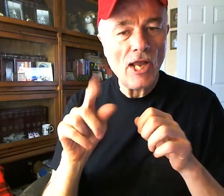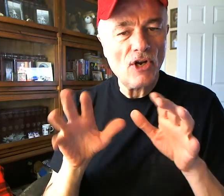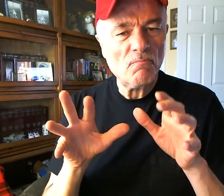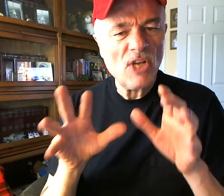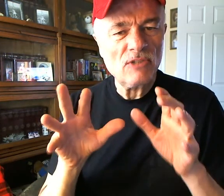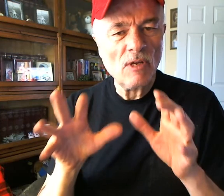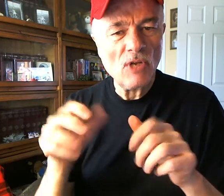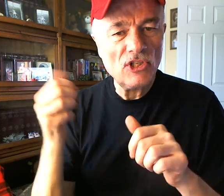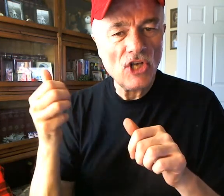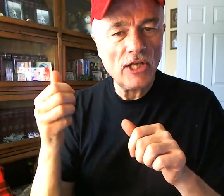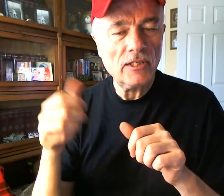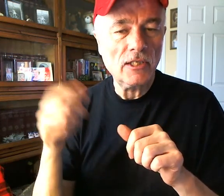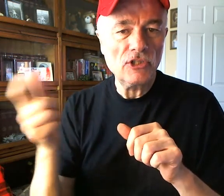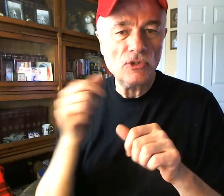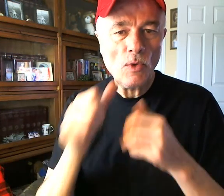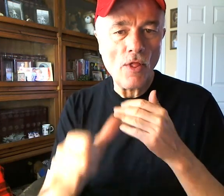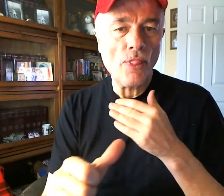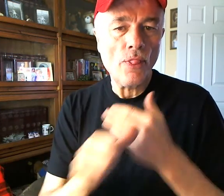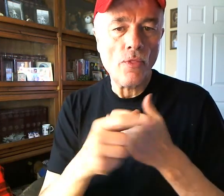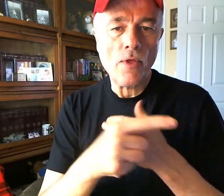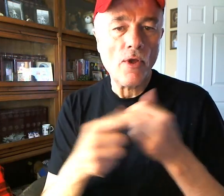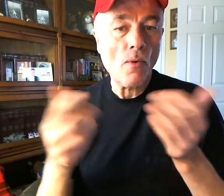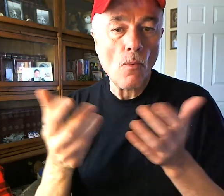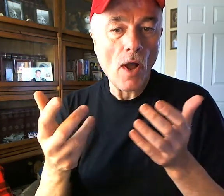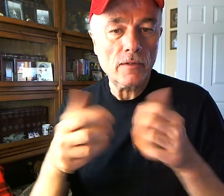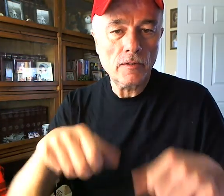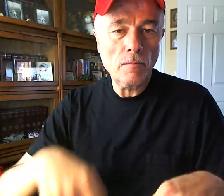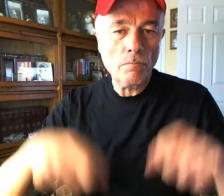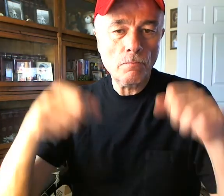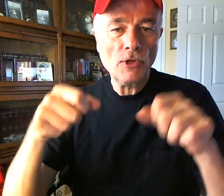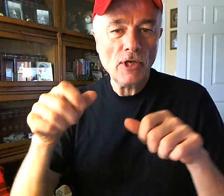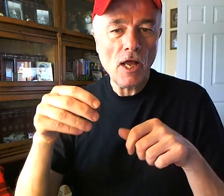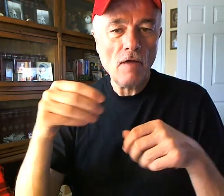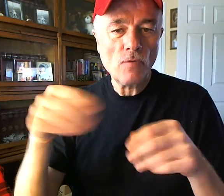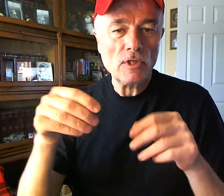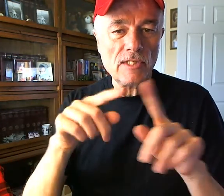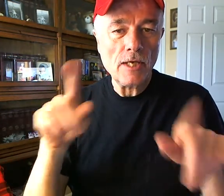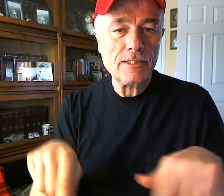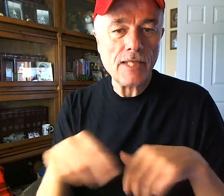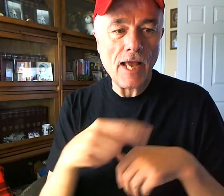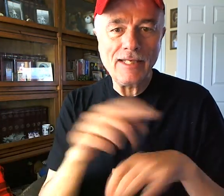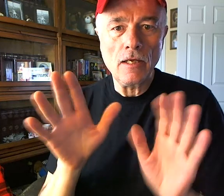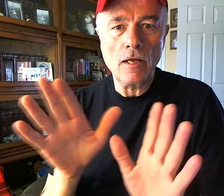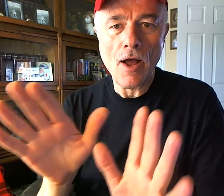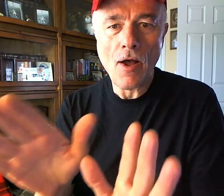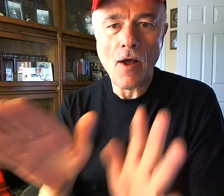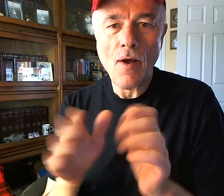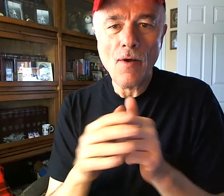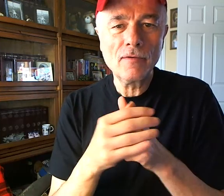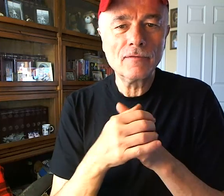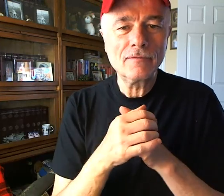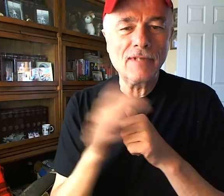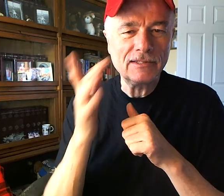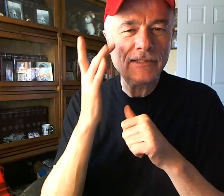What do you think? This is so awesome. This is seriously cool. Before, the living room had no